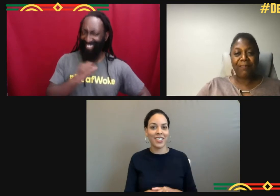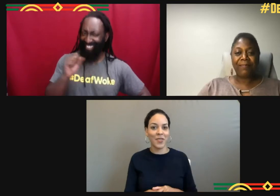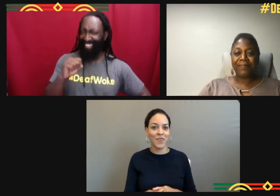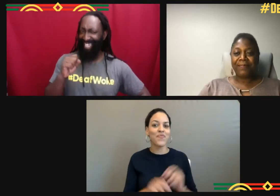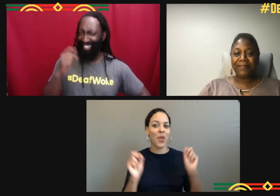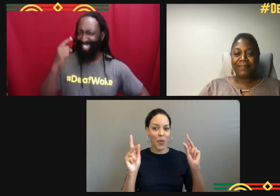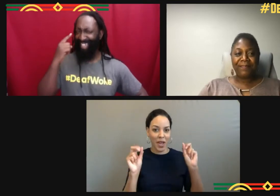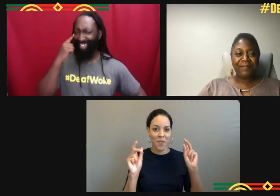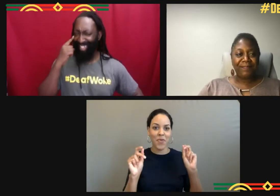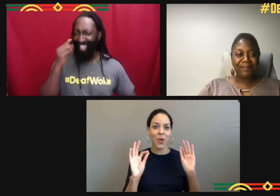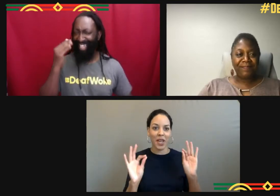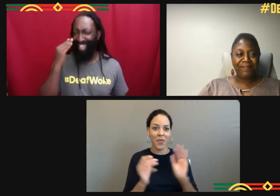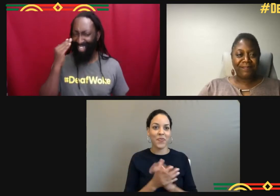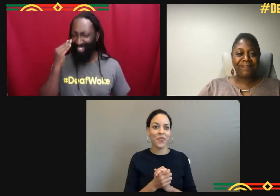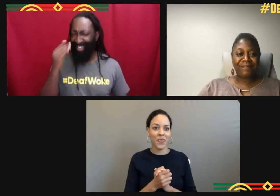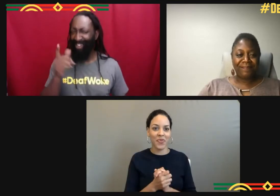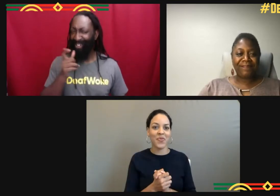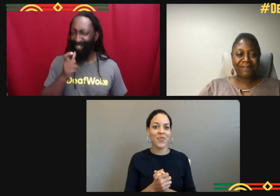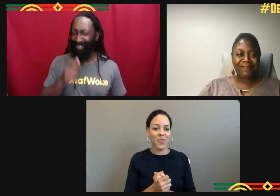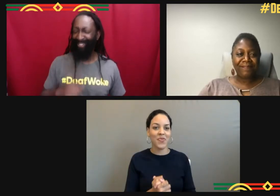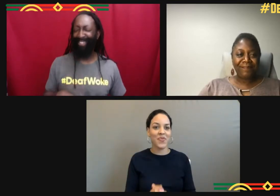Okay.